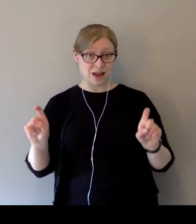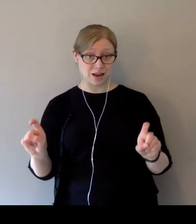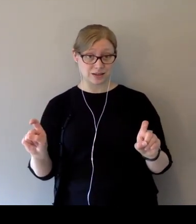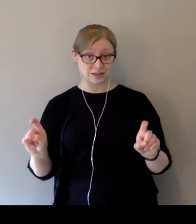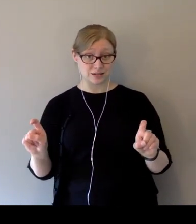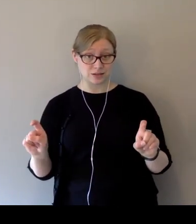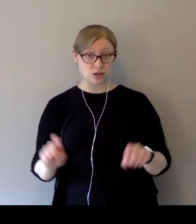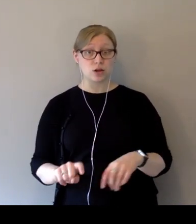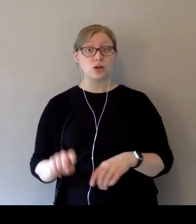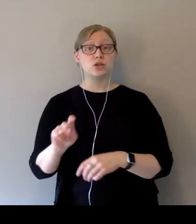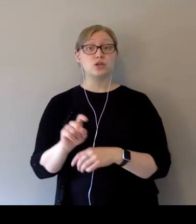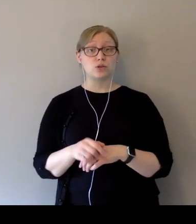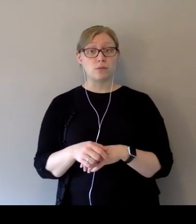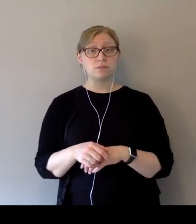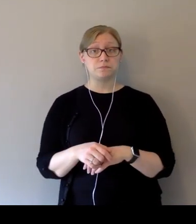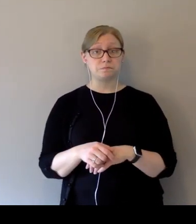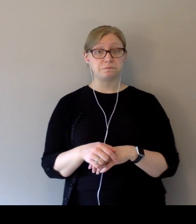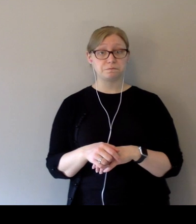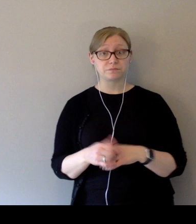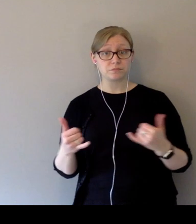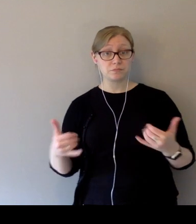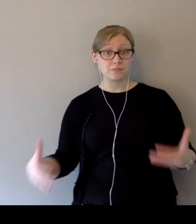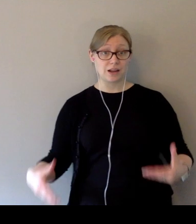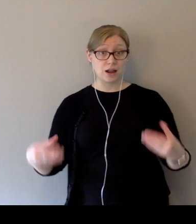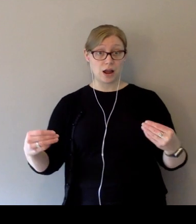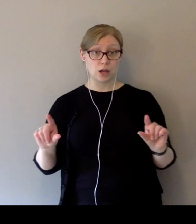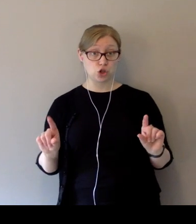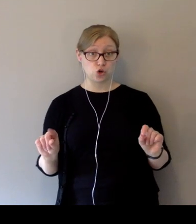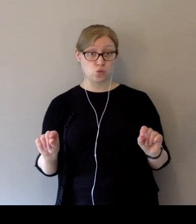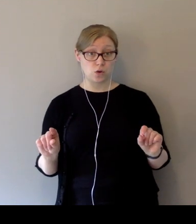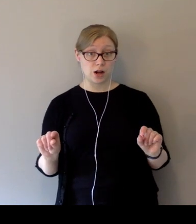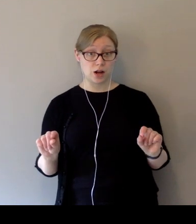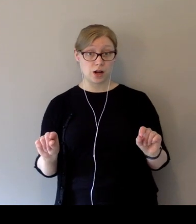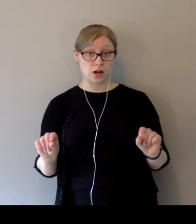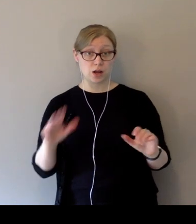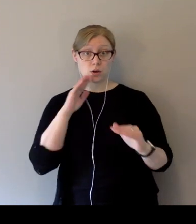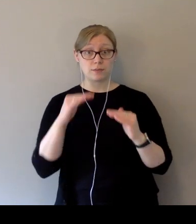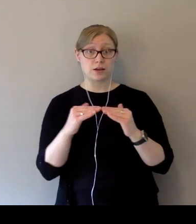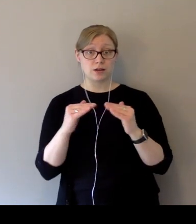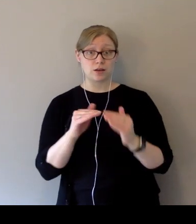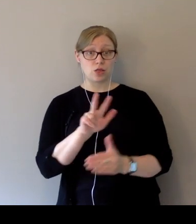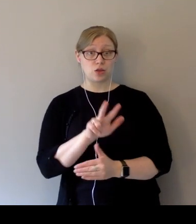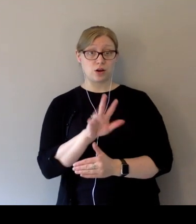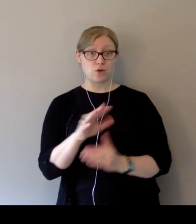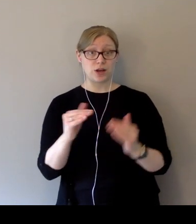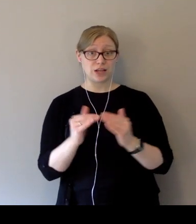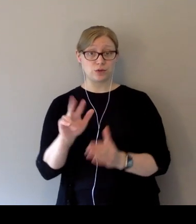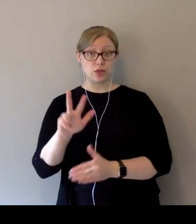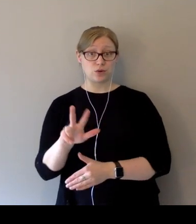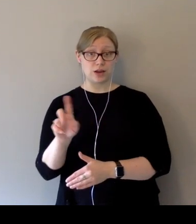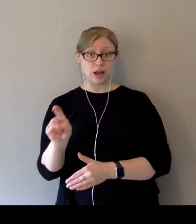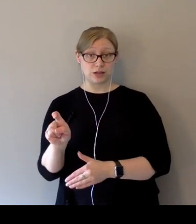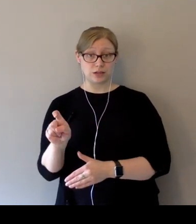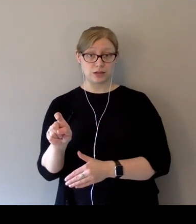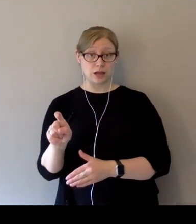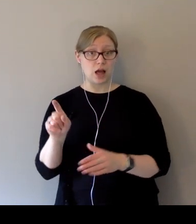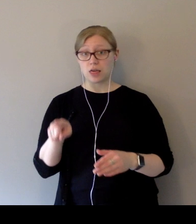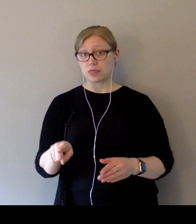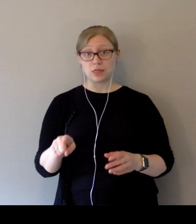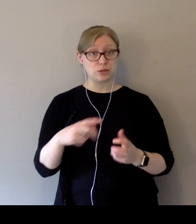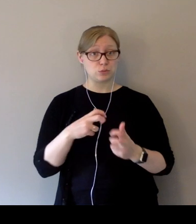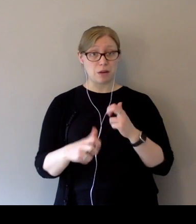3x minus 20. I'm going to add 20, so this will be 34 equals 3x. And I just pulled this problem out of my head,